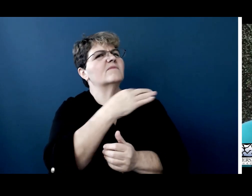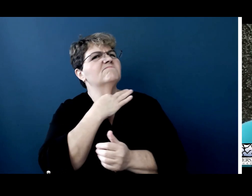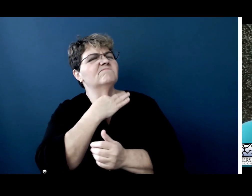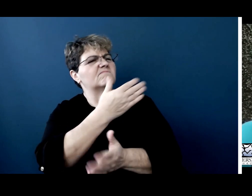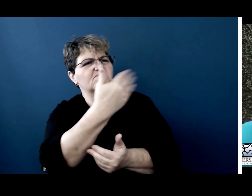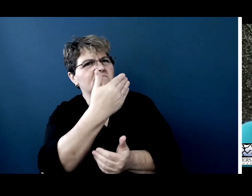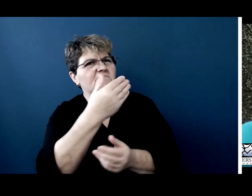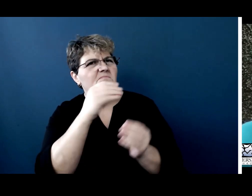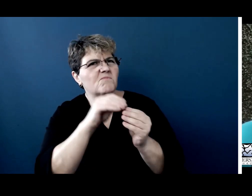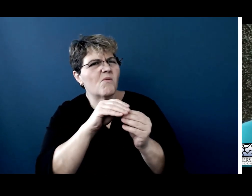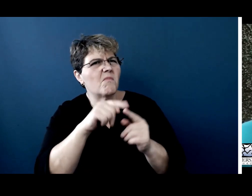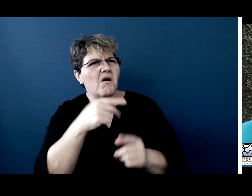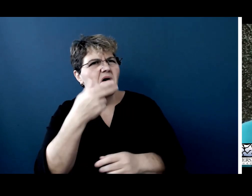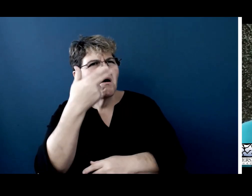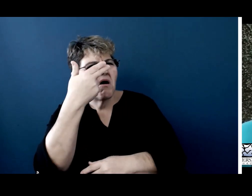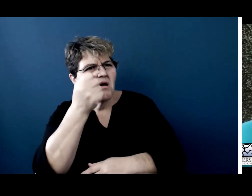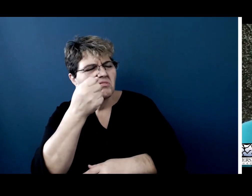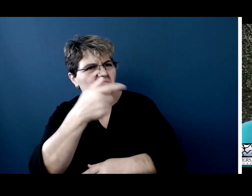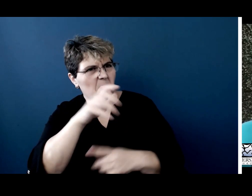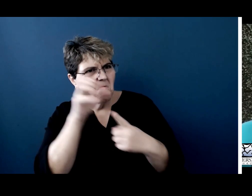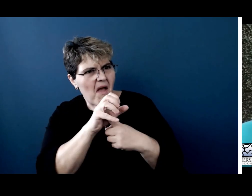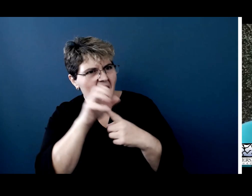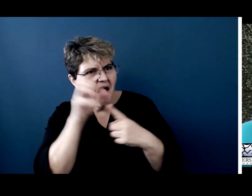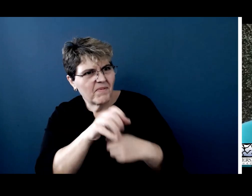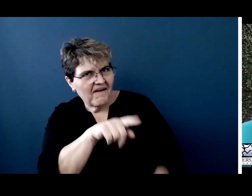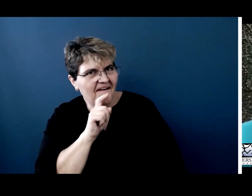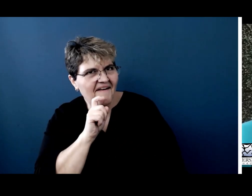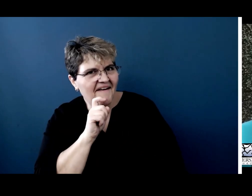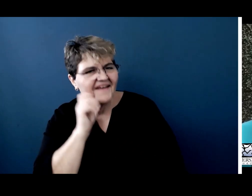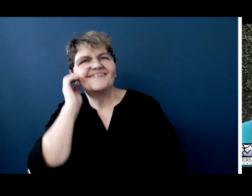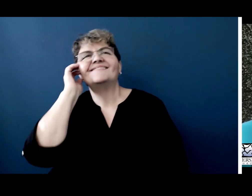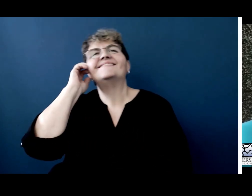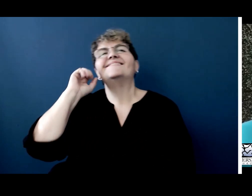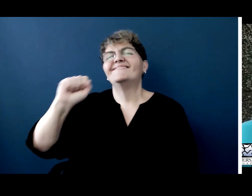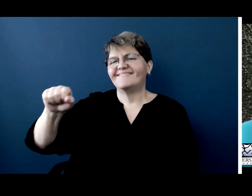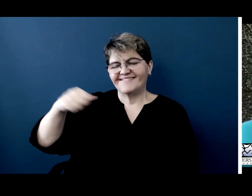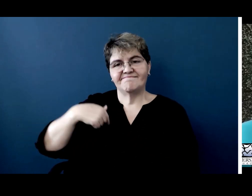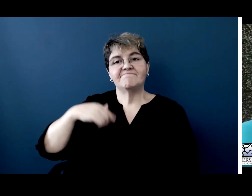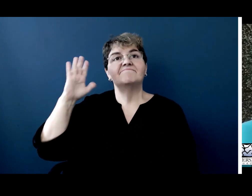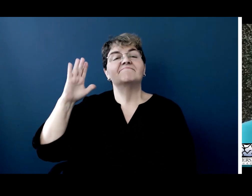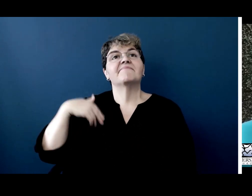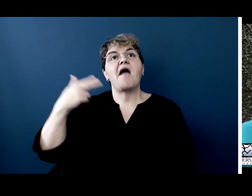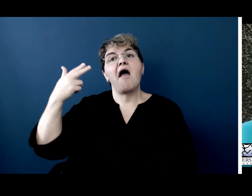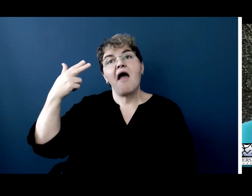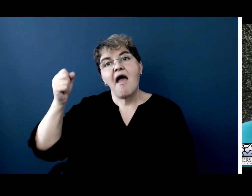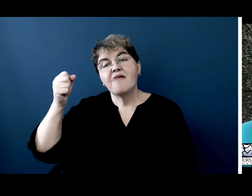went on some field trip to